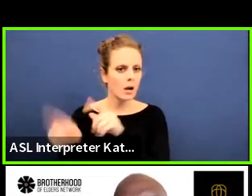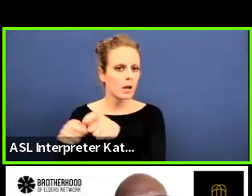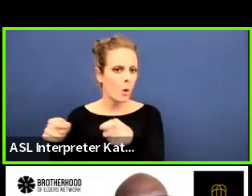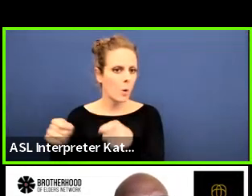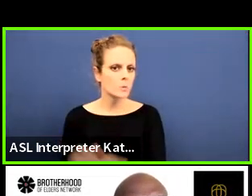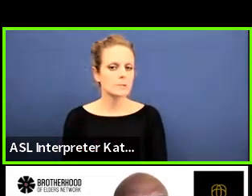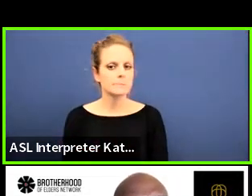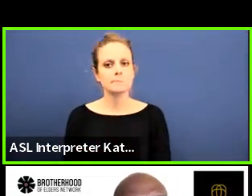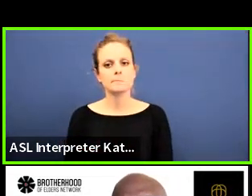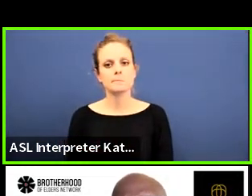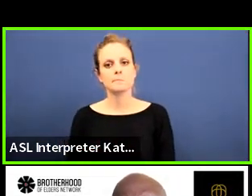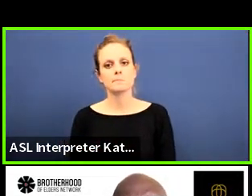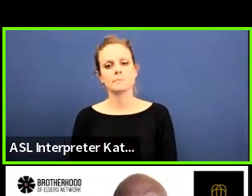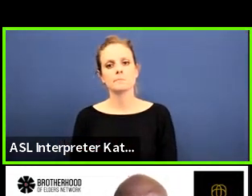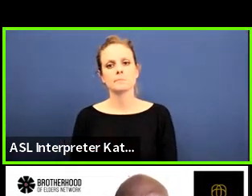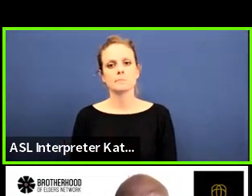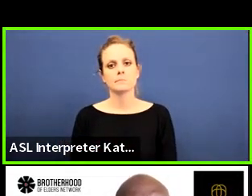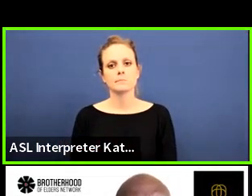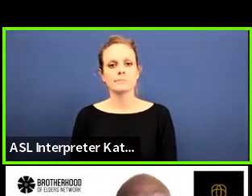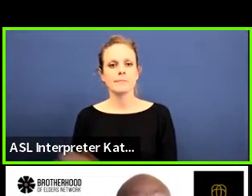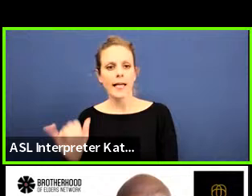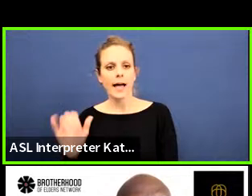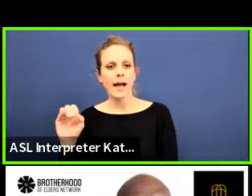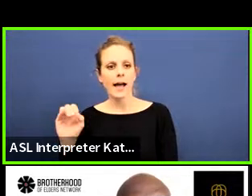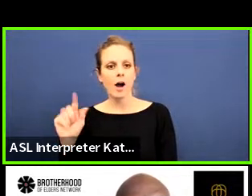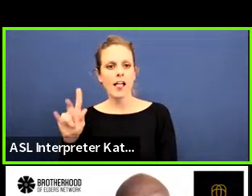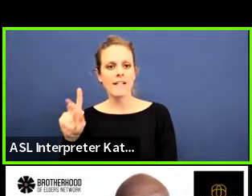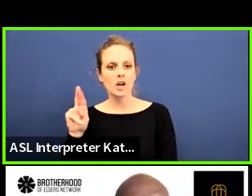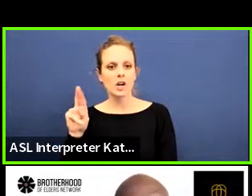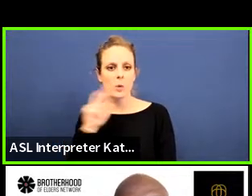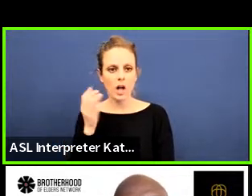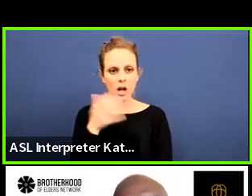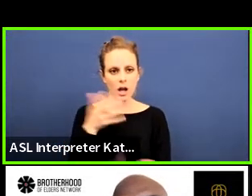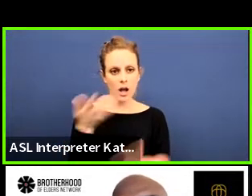we go like Oliver looking for blueberries?